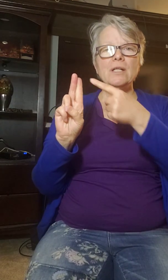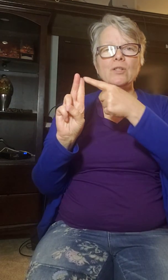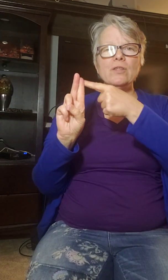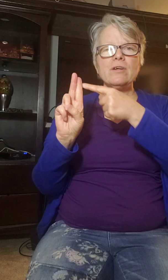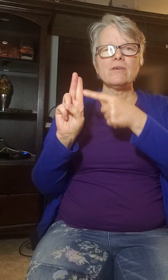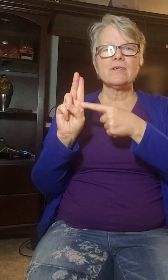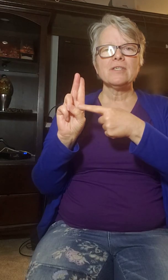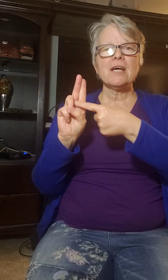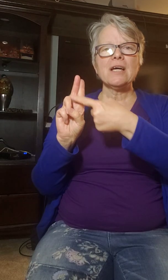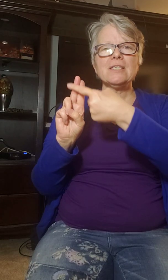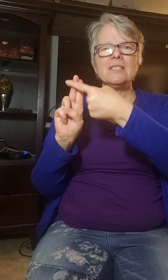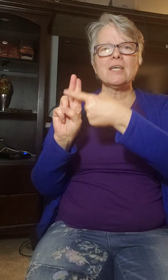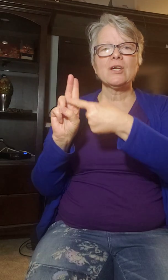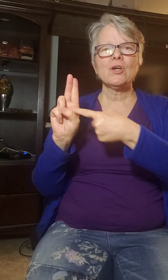Right there. There's a nice